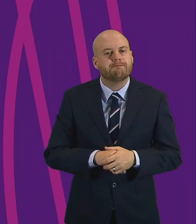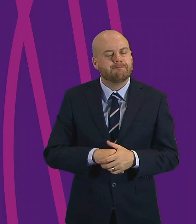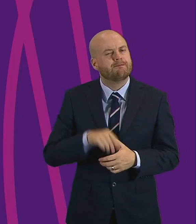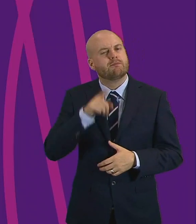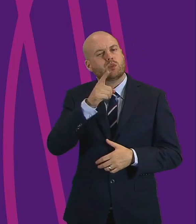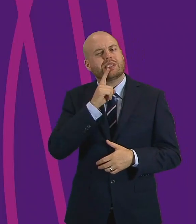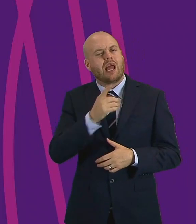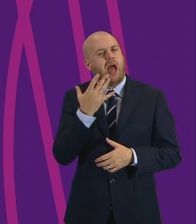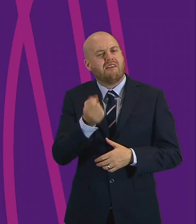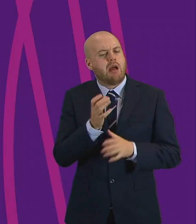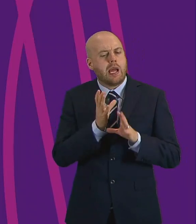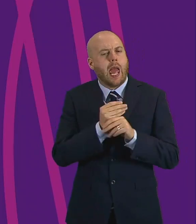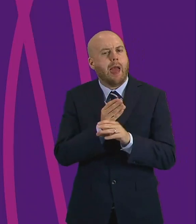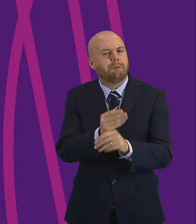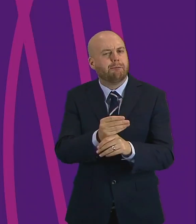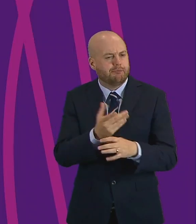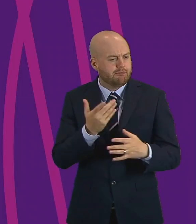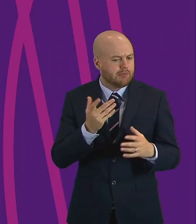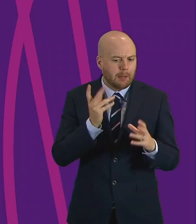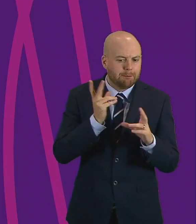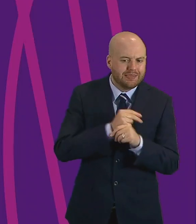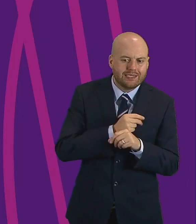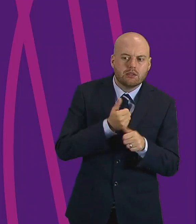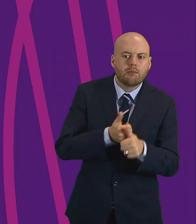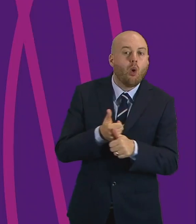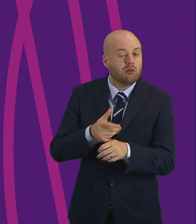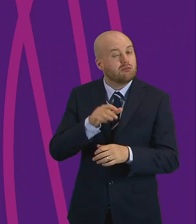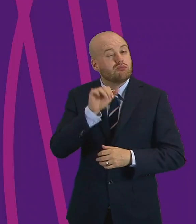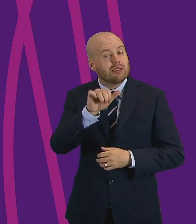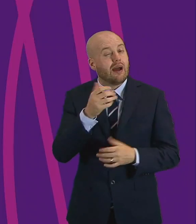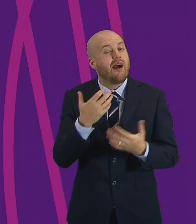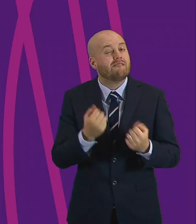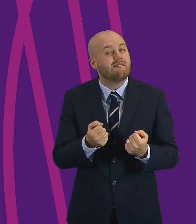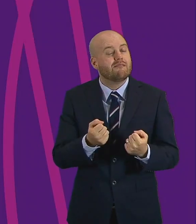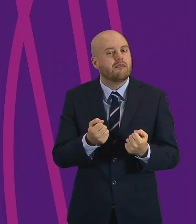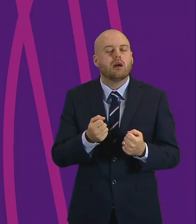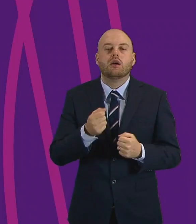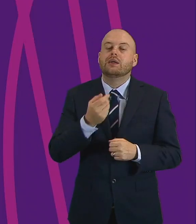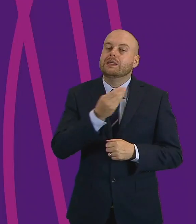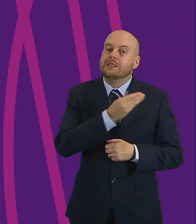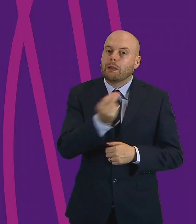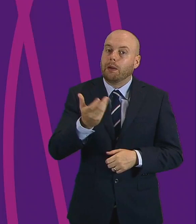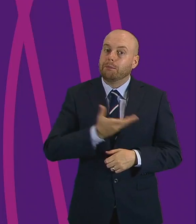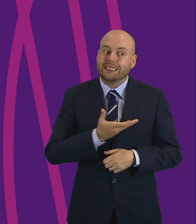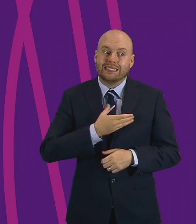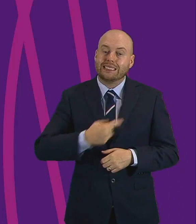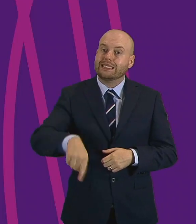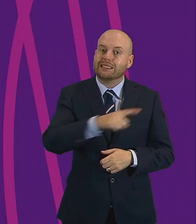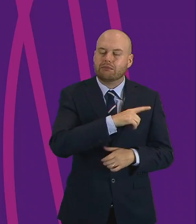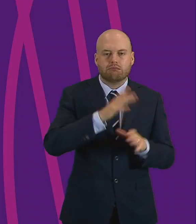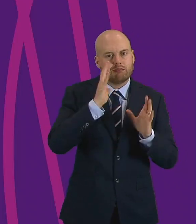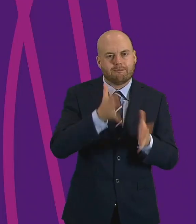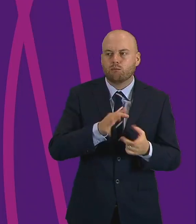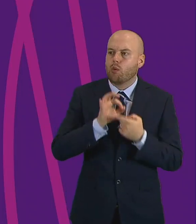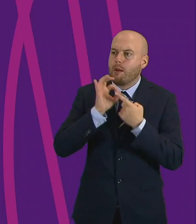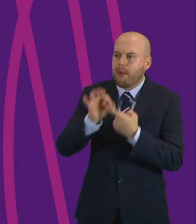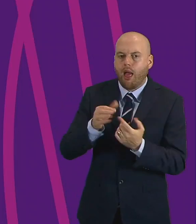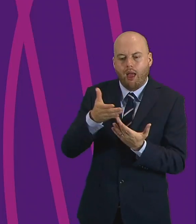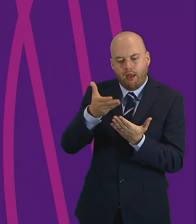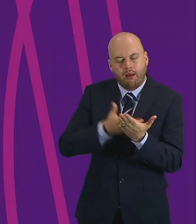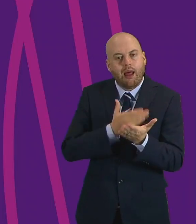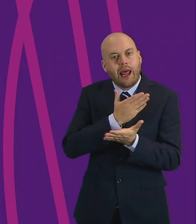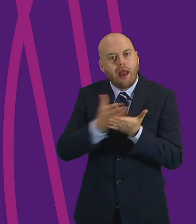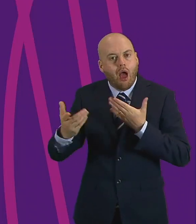to say I think some confirmation of a business's legitimacy had to be required. I know there have been problems with not having a business